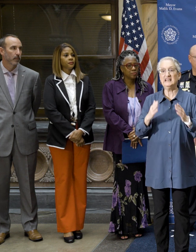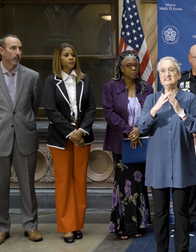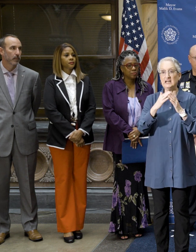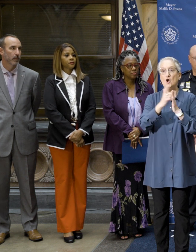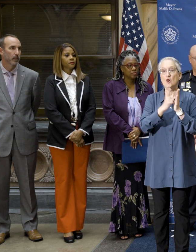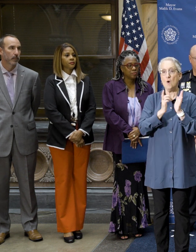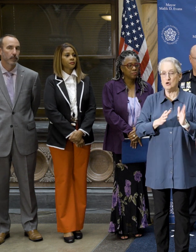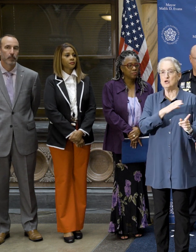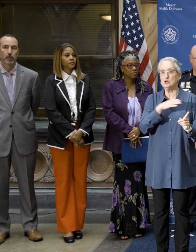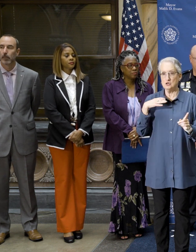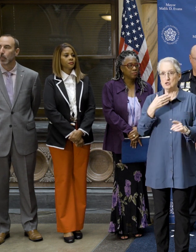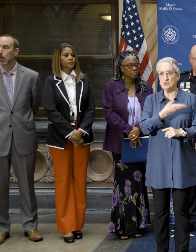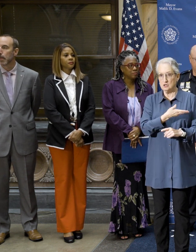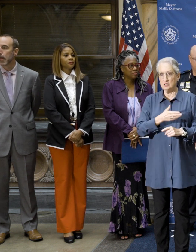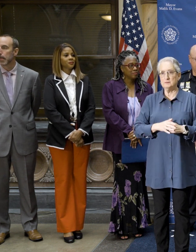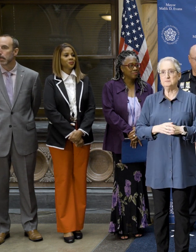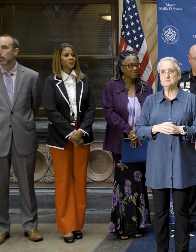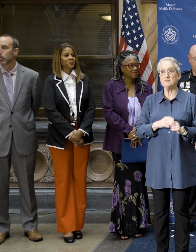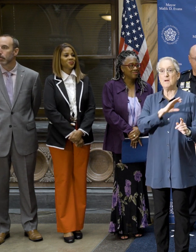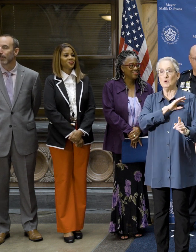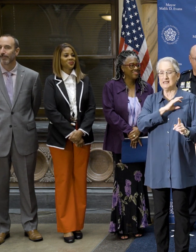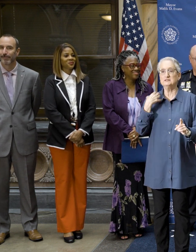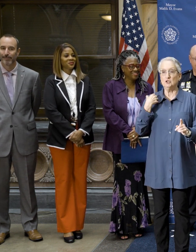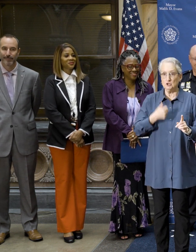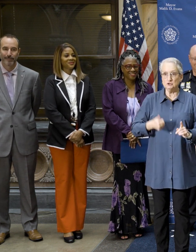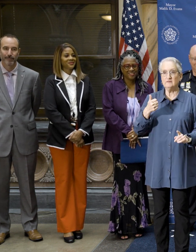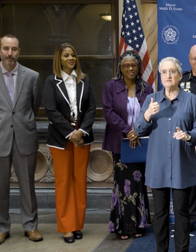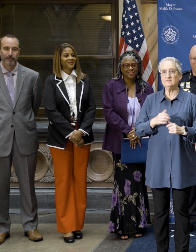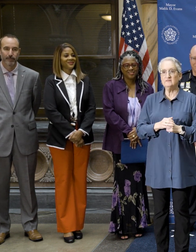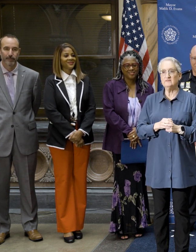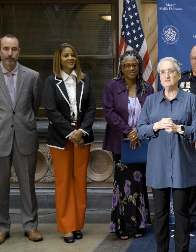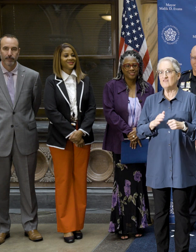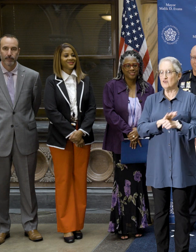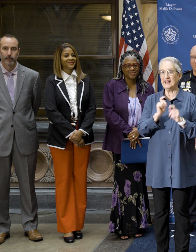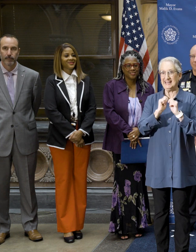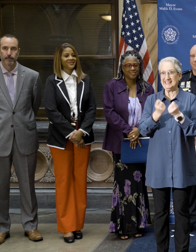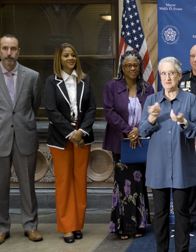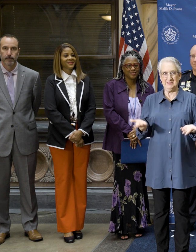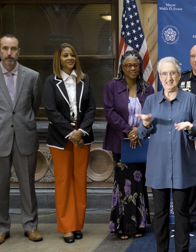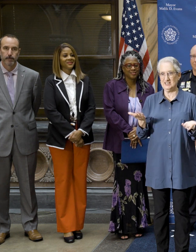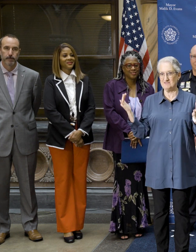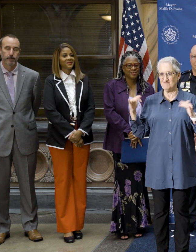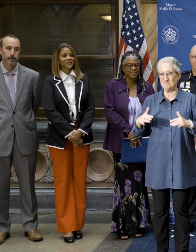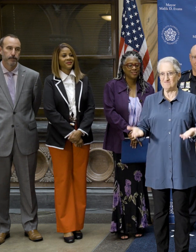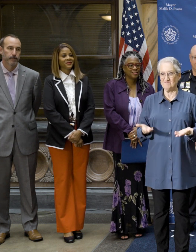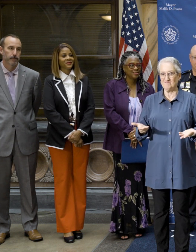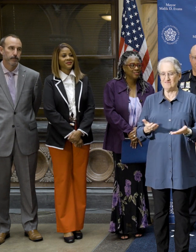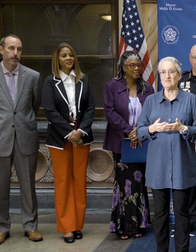Smith. I got the whole cavalry here today. Commissioner Shirley Green, Department of Recreation and Human